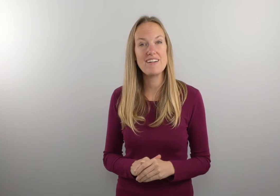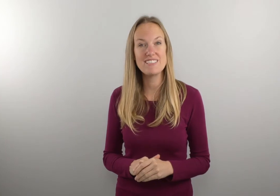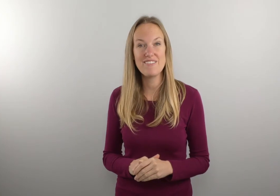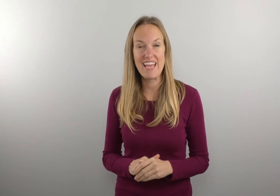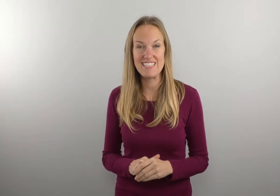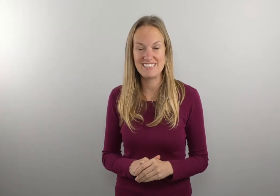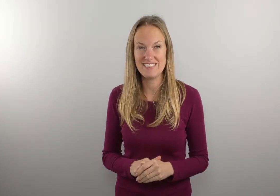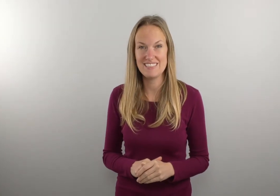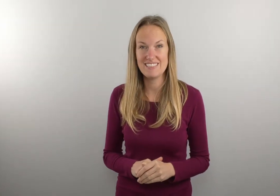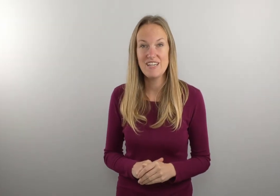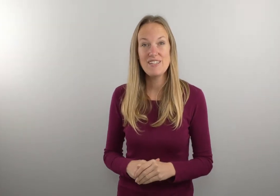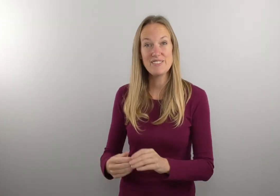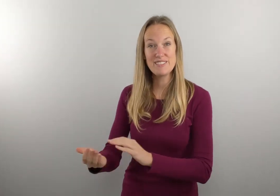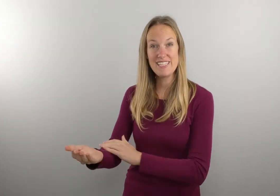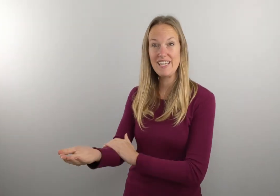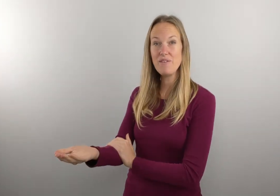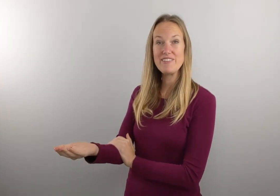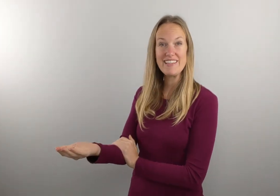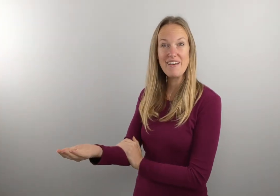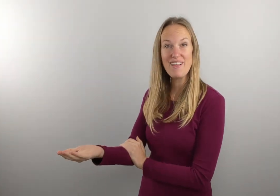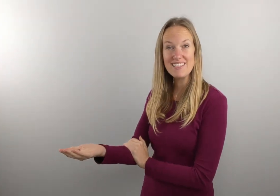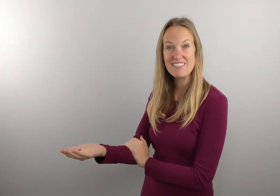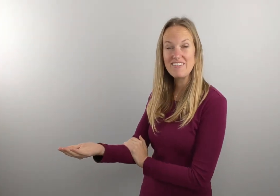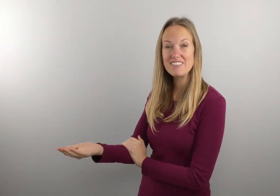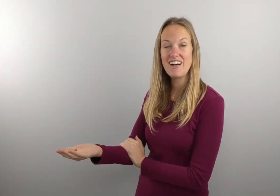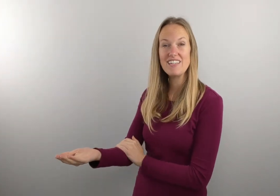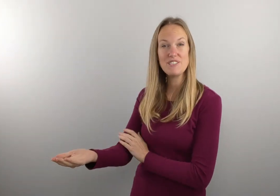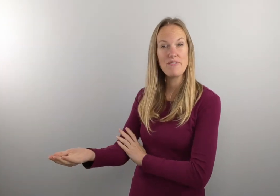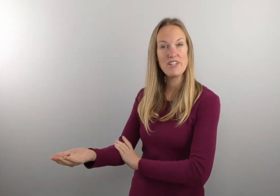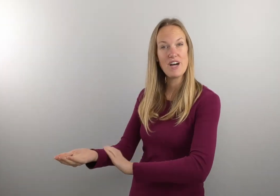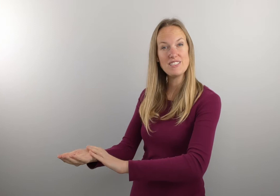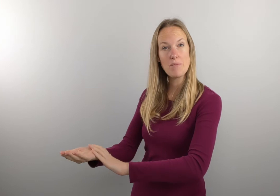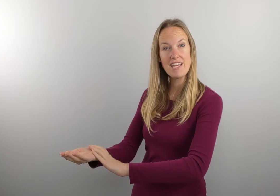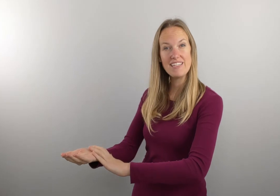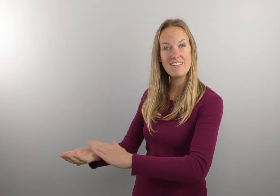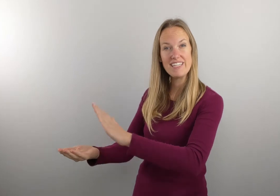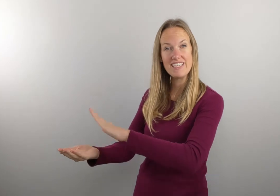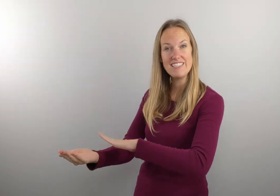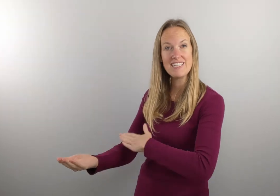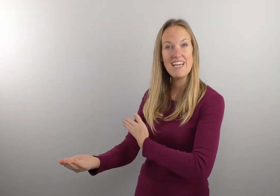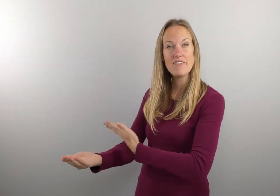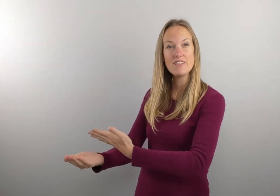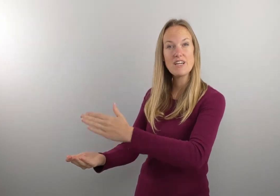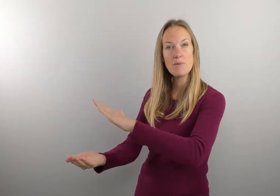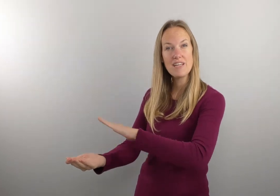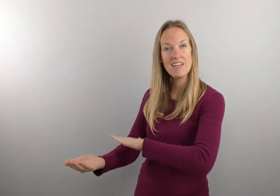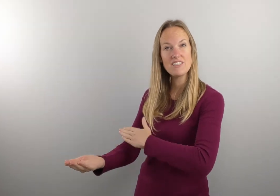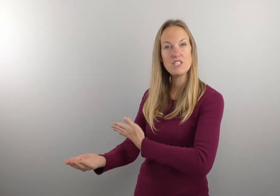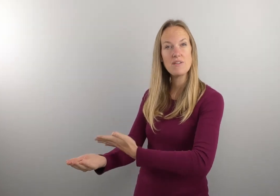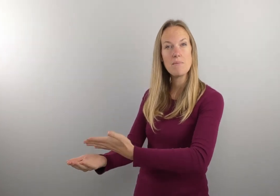of angels. So singing, we've done that lots in other songs. You have your non-dominant hand out like this. With your dominant hand, you're showing the